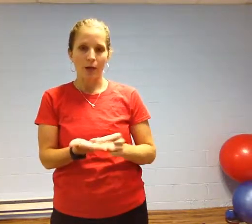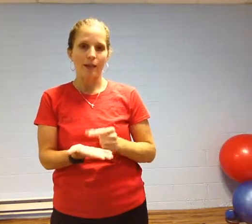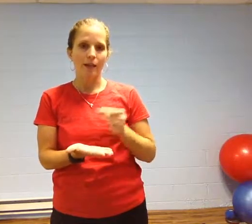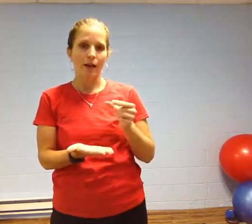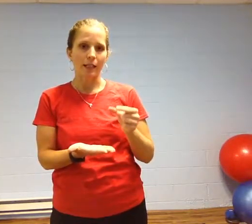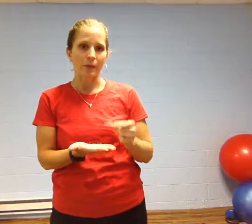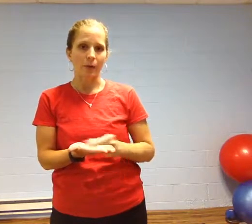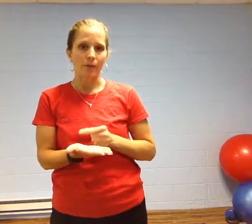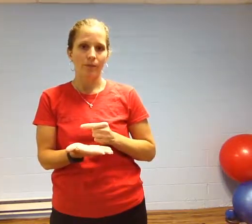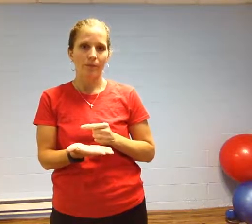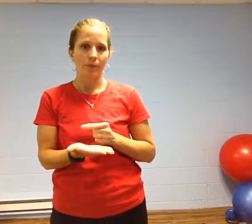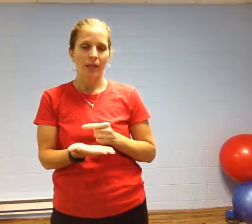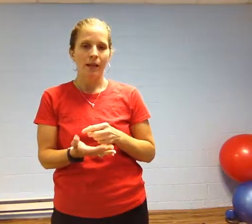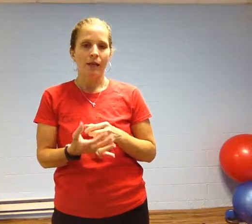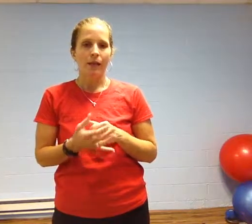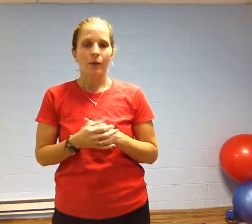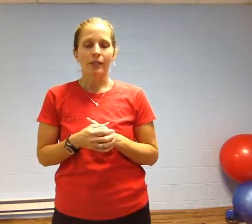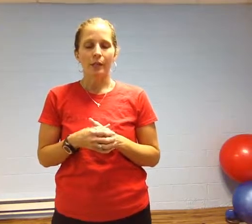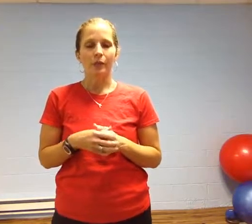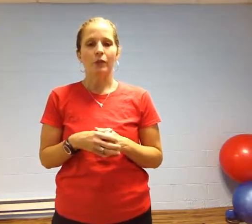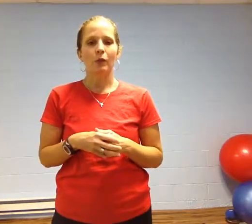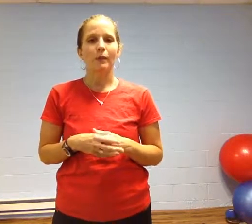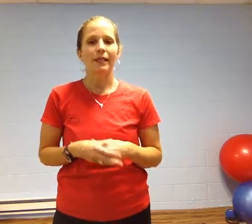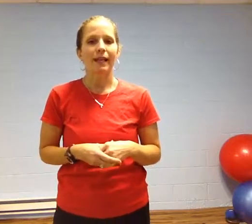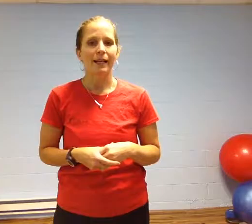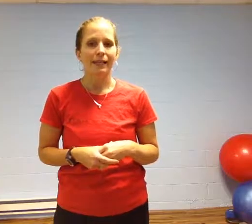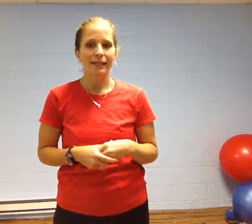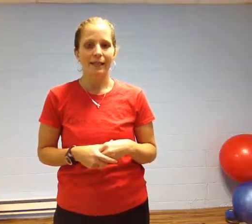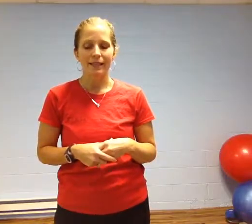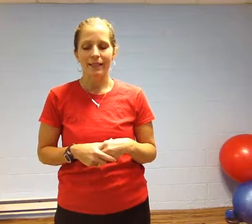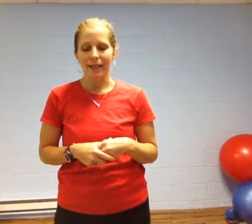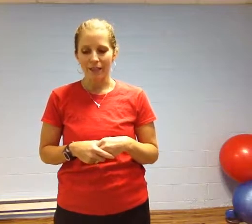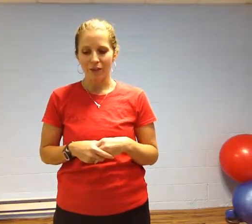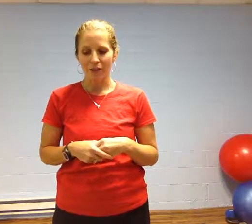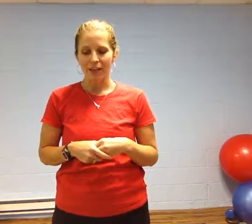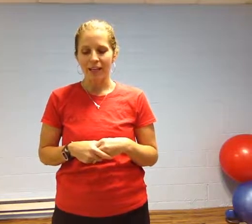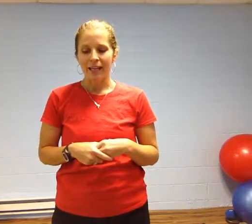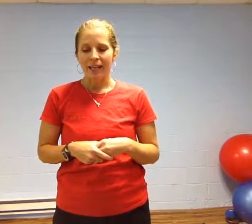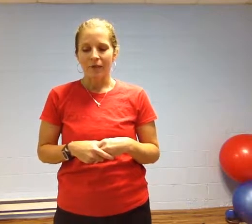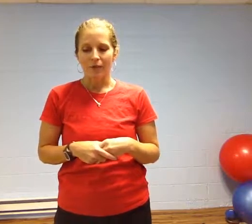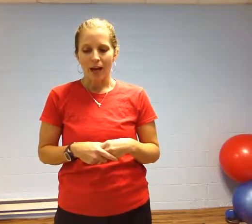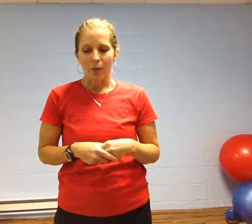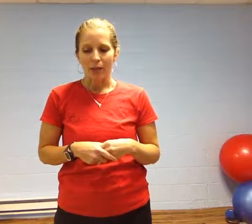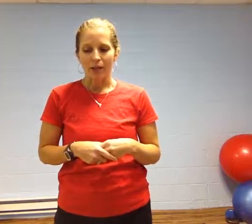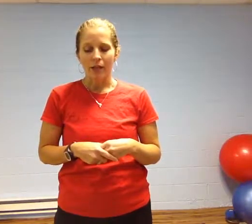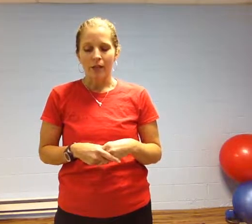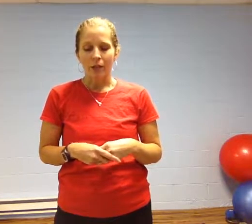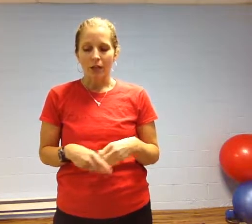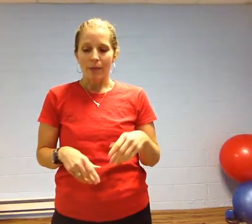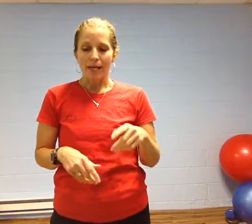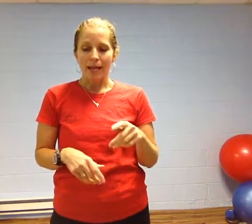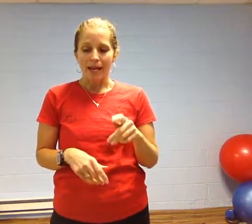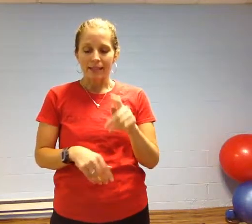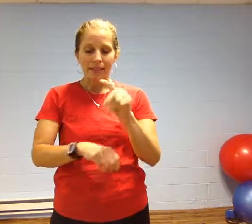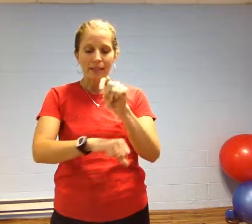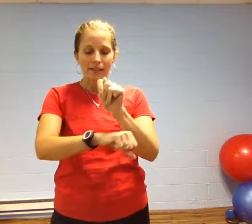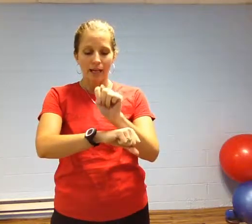the gospel. Herod's temple destroyed by Titus is the next card. And for that one, you're going to make a T in sign